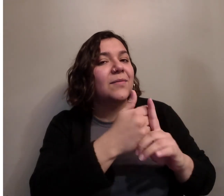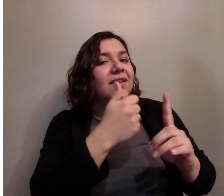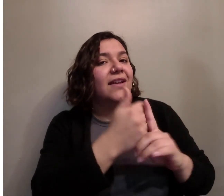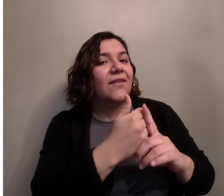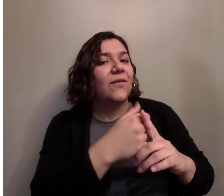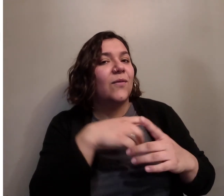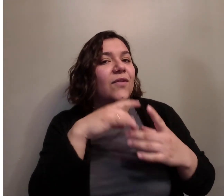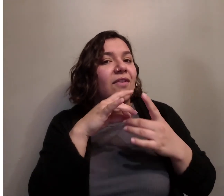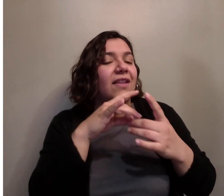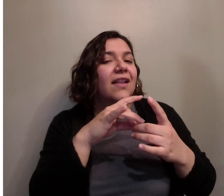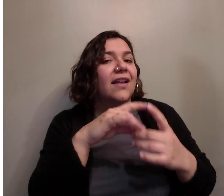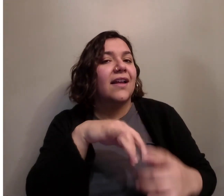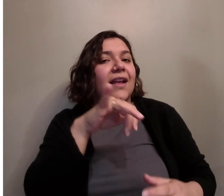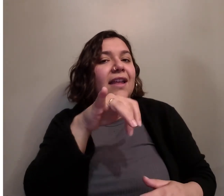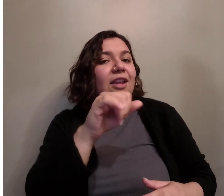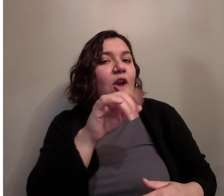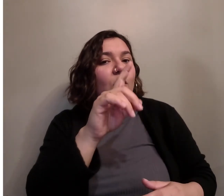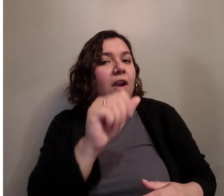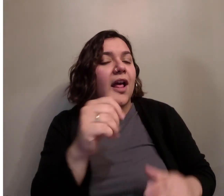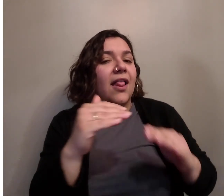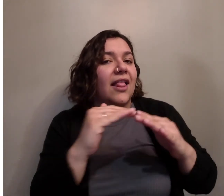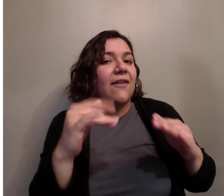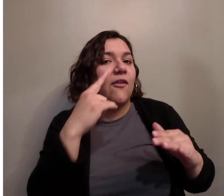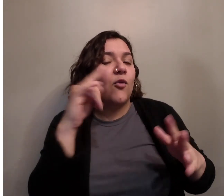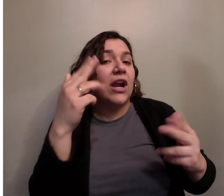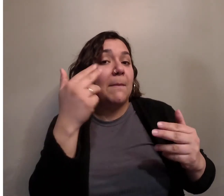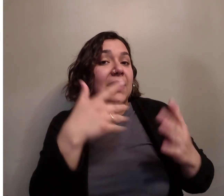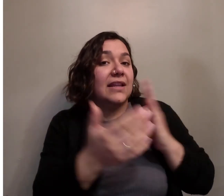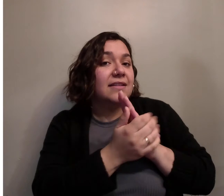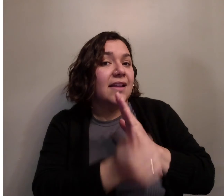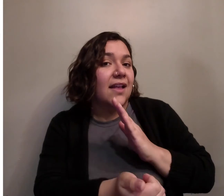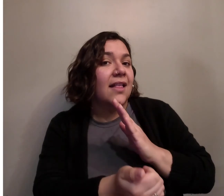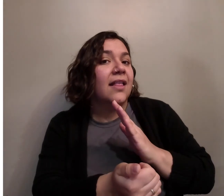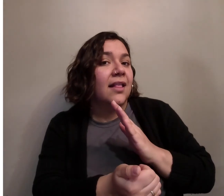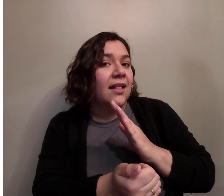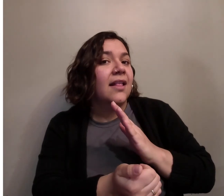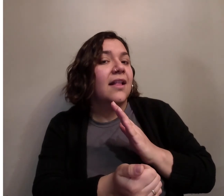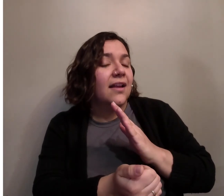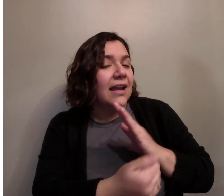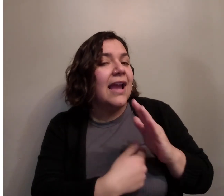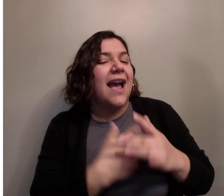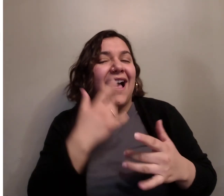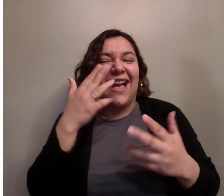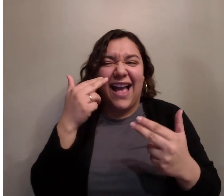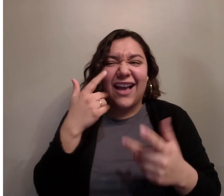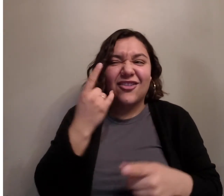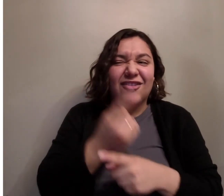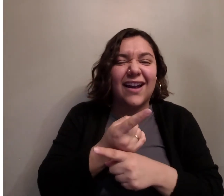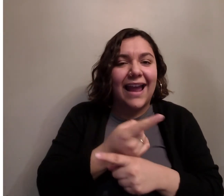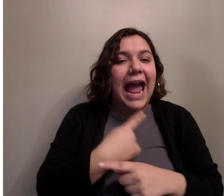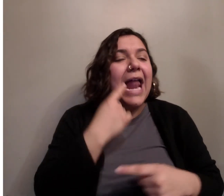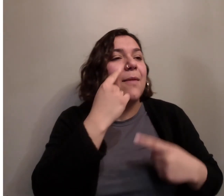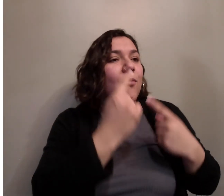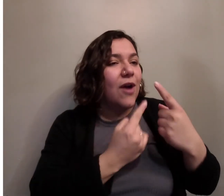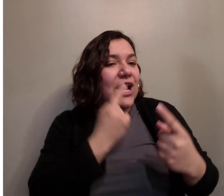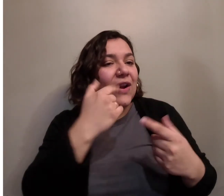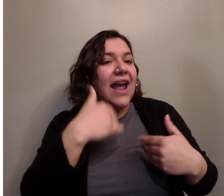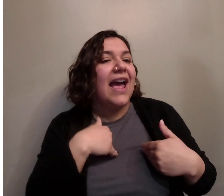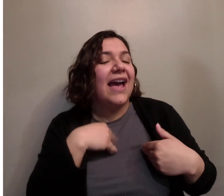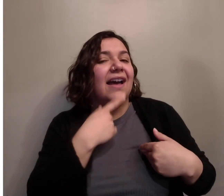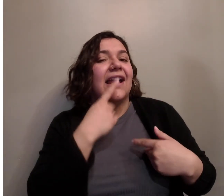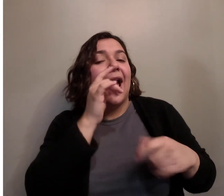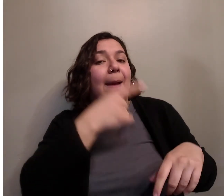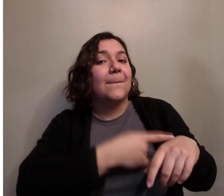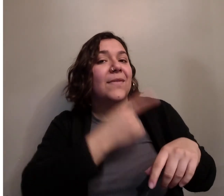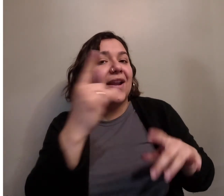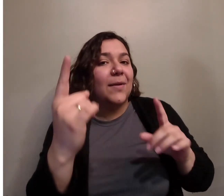wrote that he was on a Yoda level of comedic skill. And I'm wondering what, I